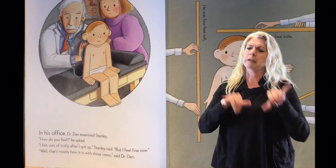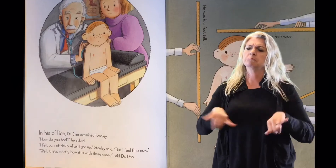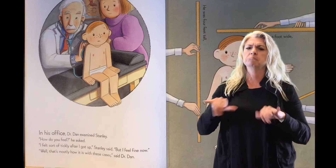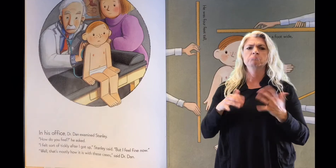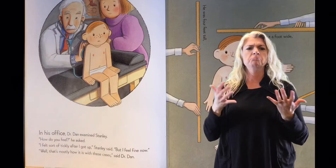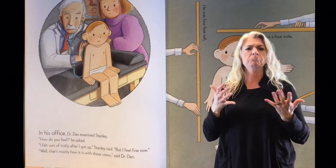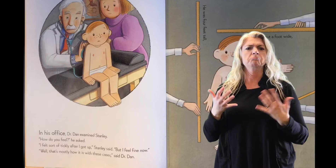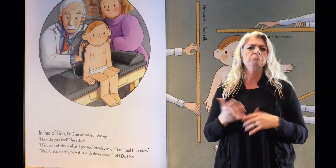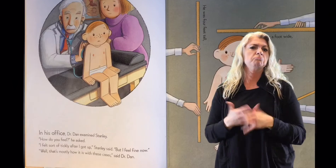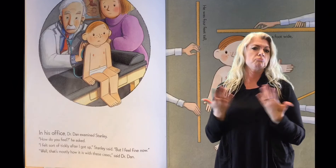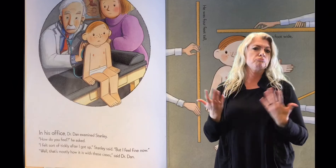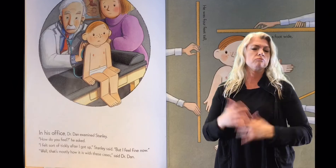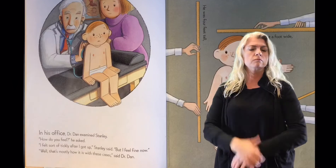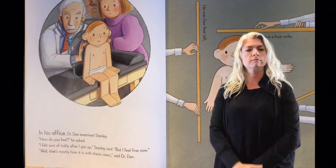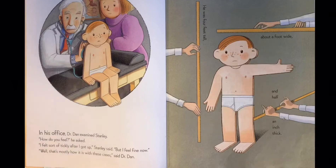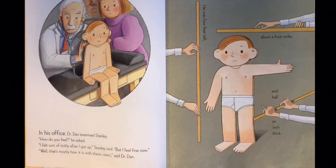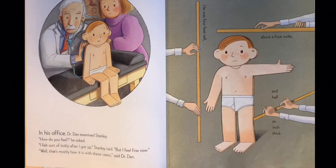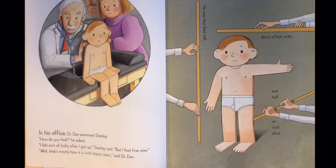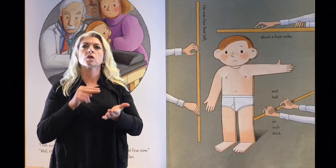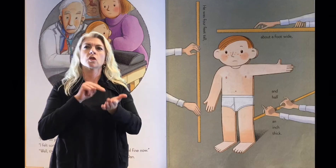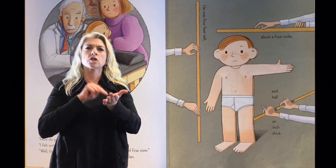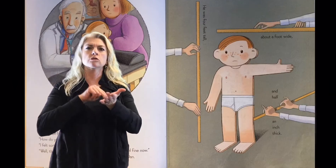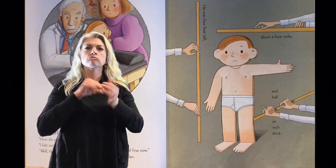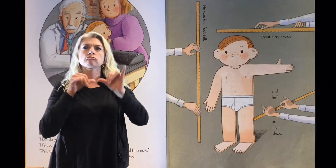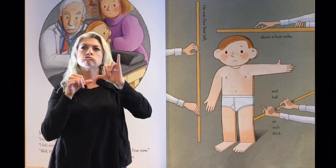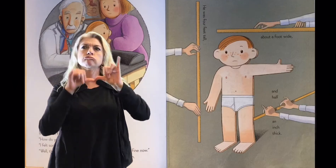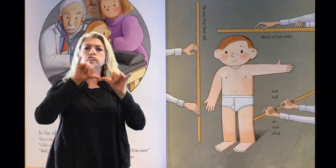it is with these cases," said Dr. Dan.